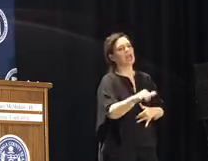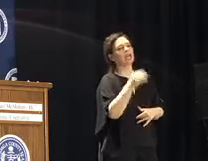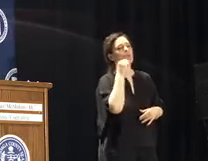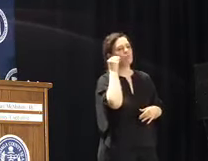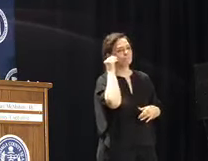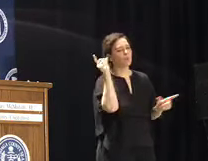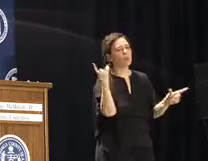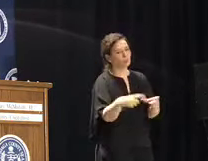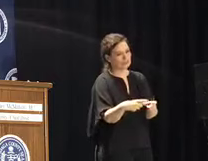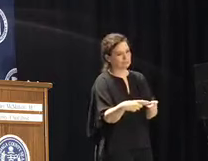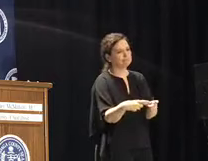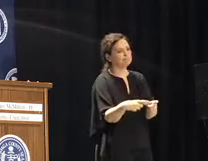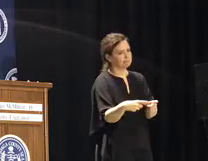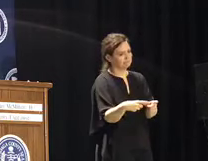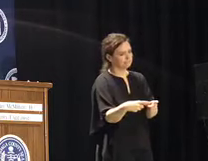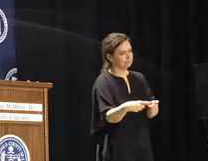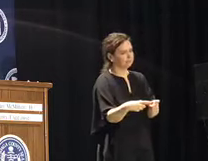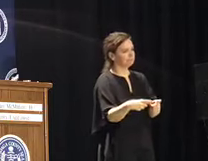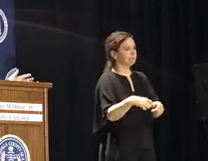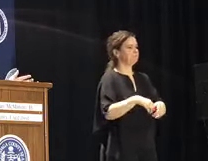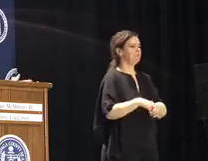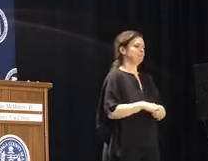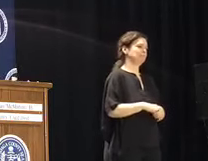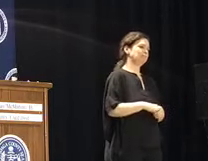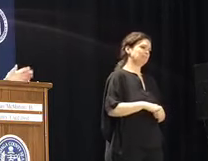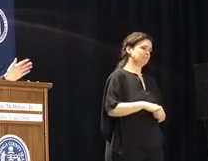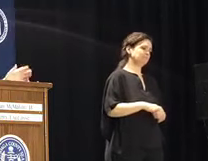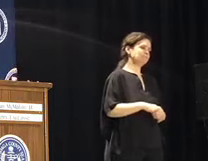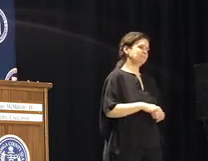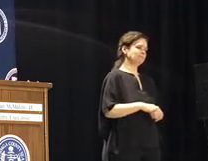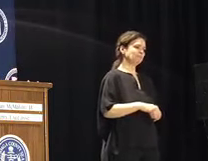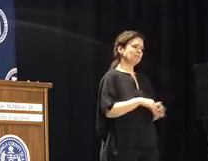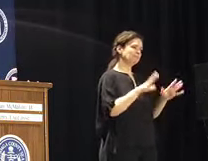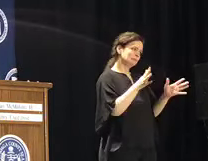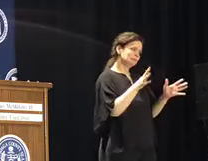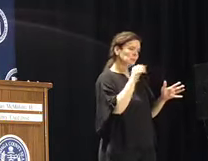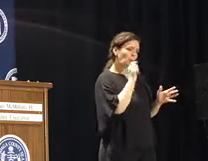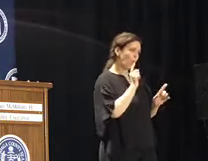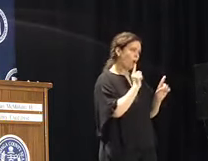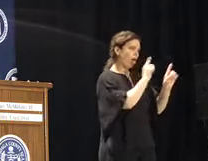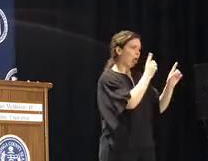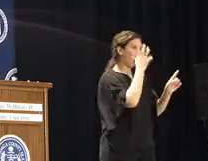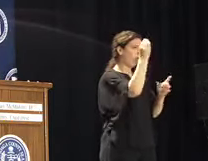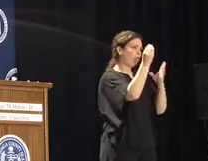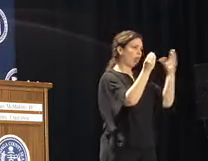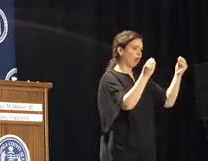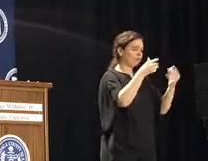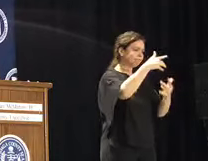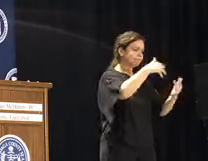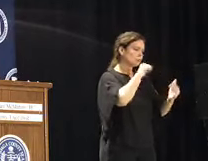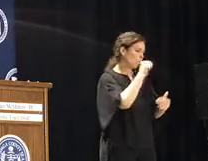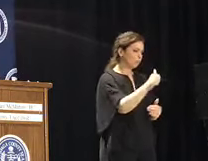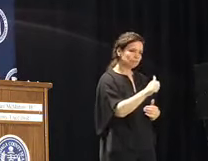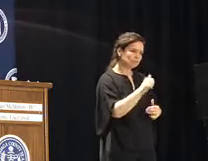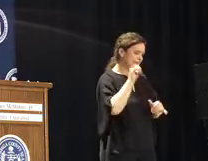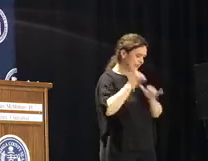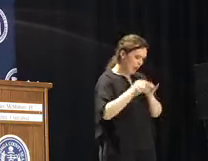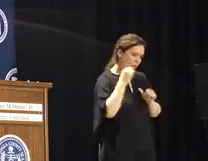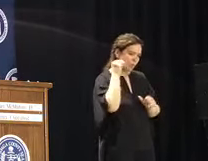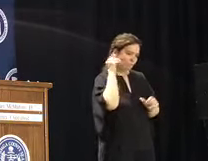spreading COVID-19. So if you're sick, don't go to work. Common sense. I think most people listened to that. Some